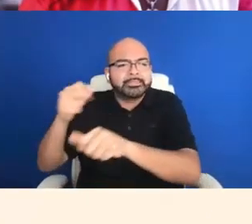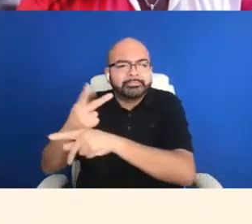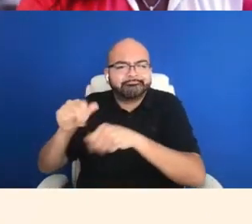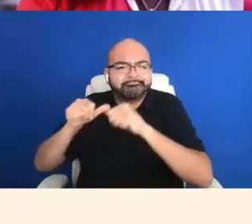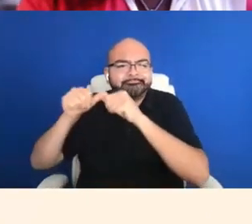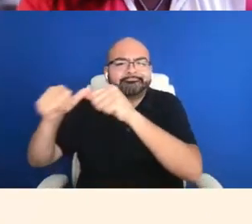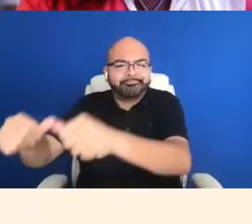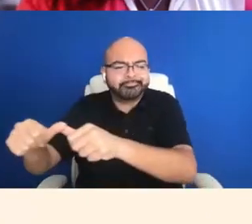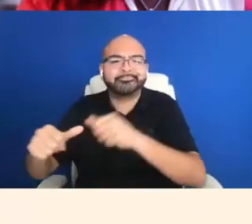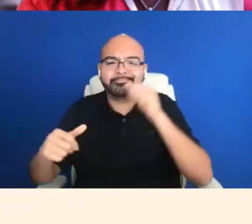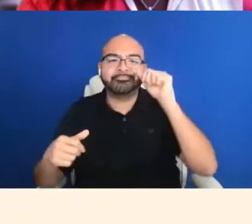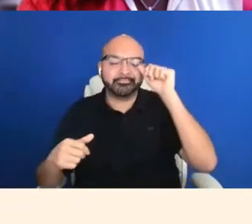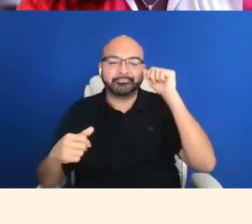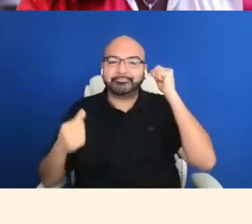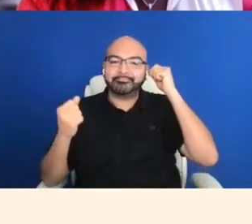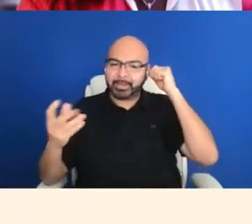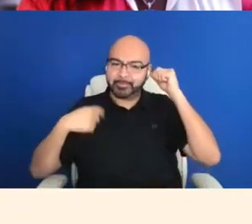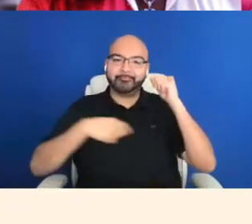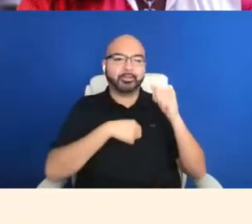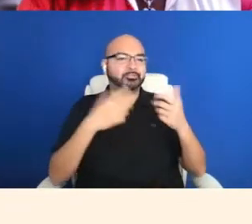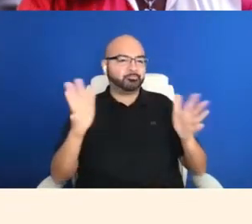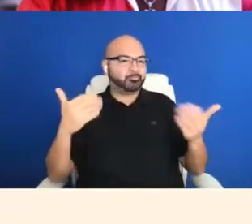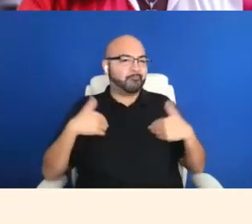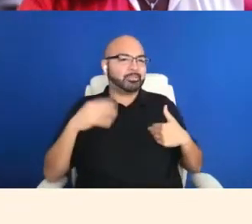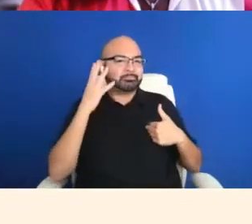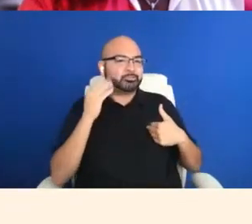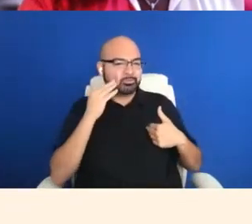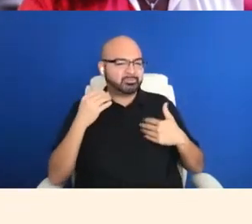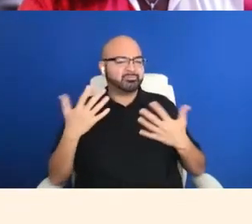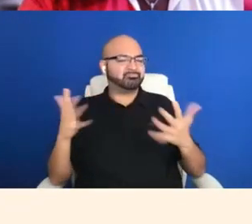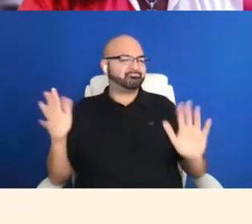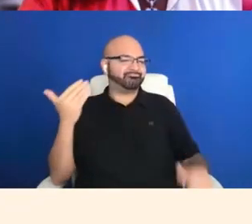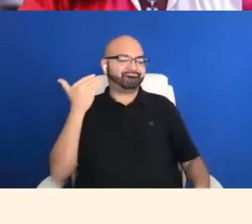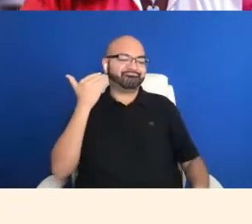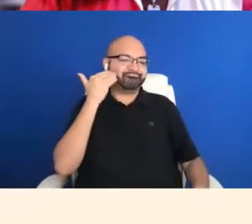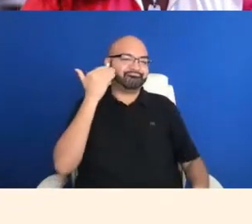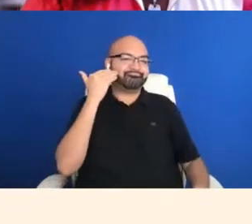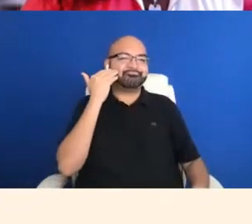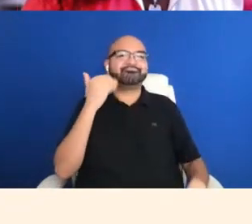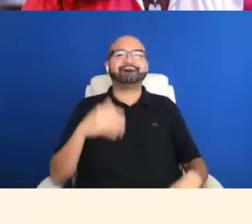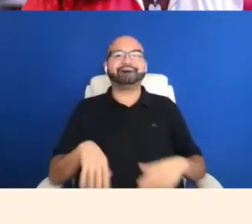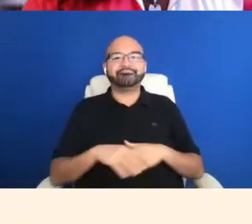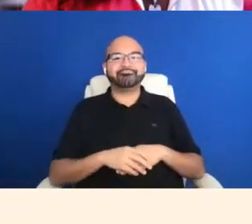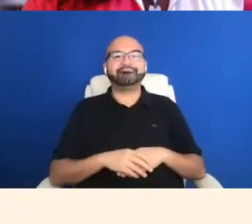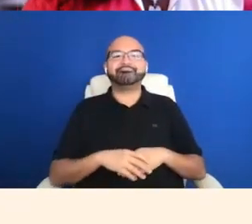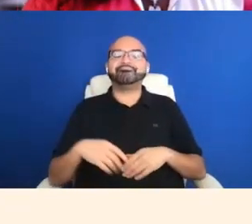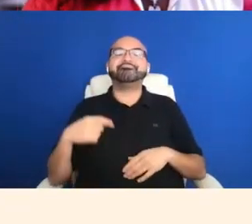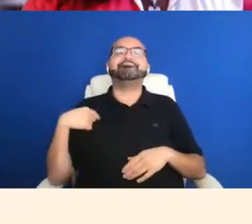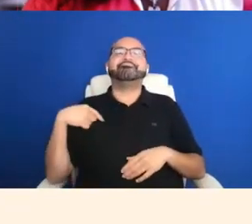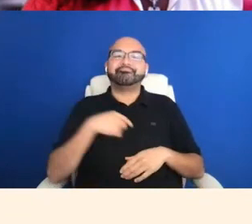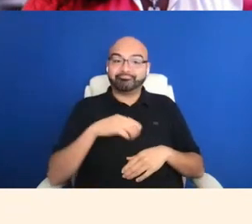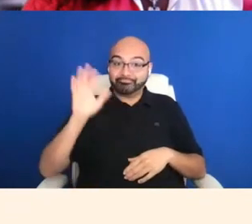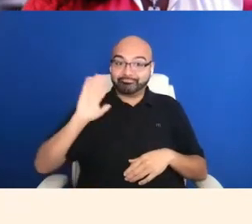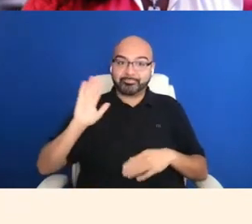of us are lived experience. And we weren't focusing on where we were going to live